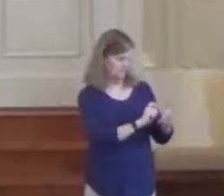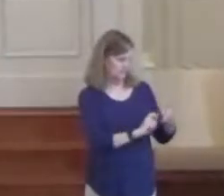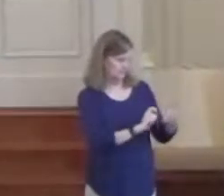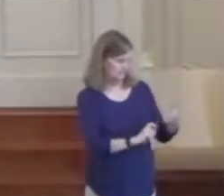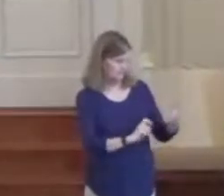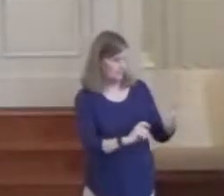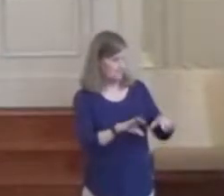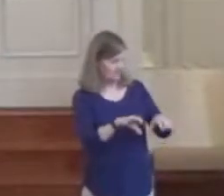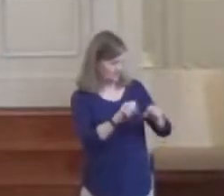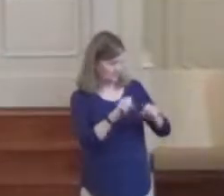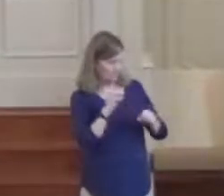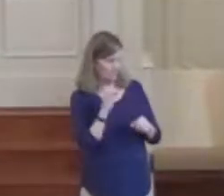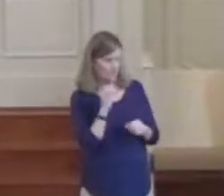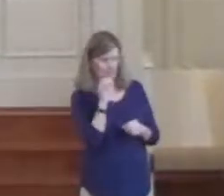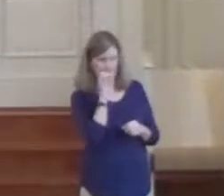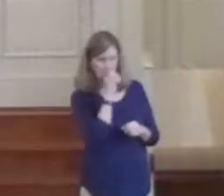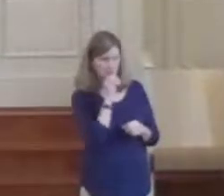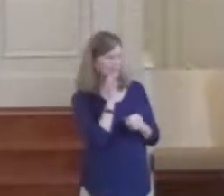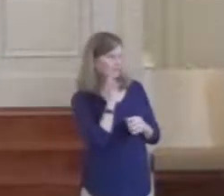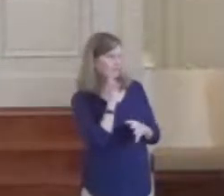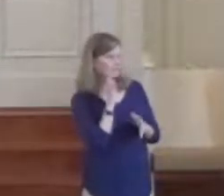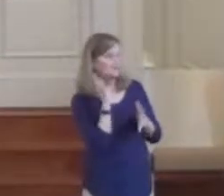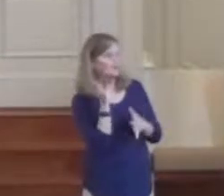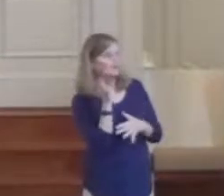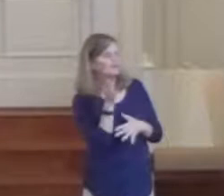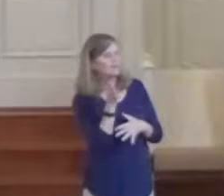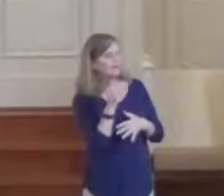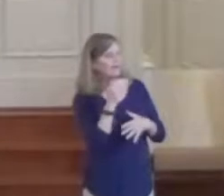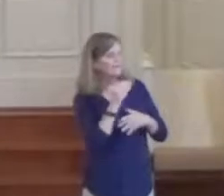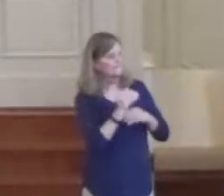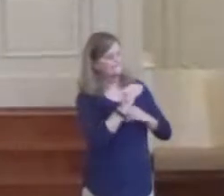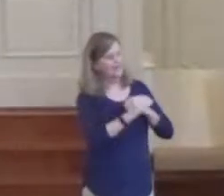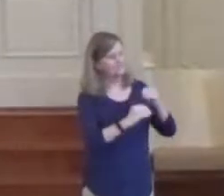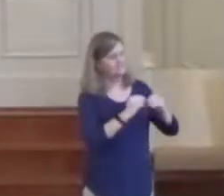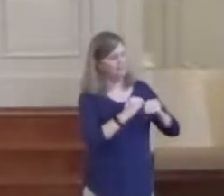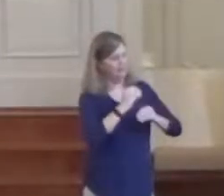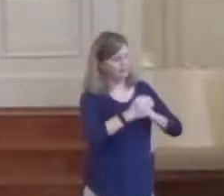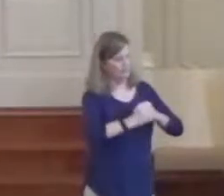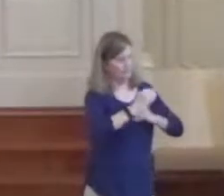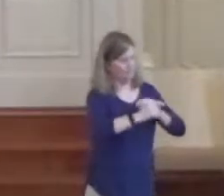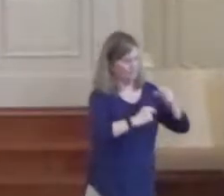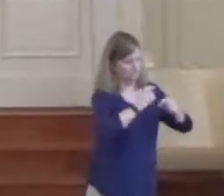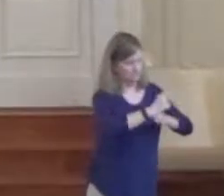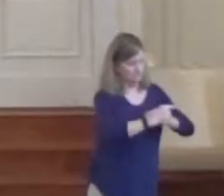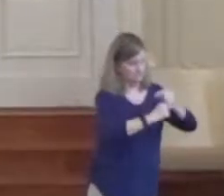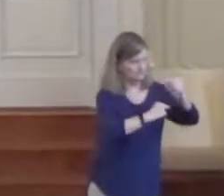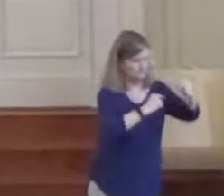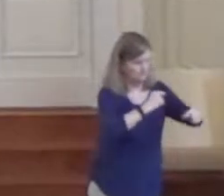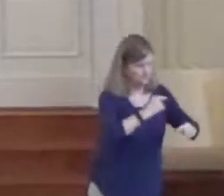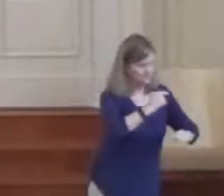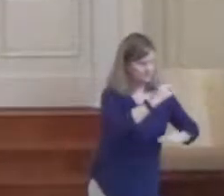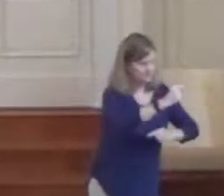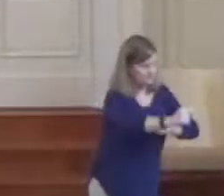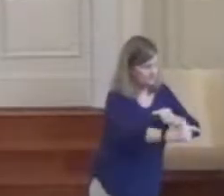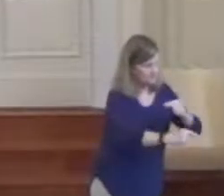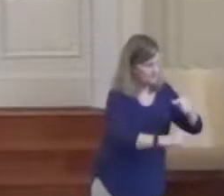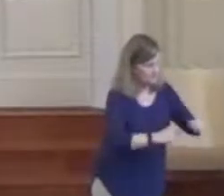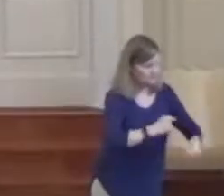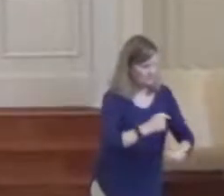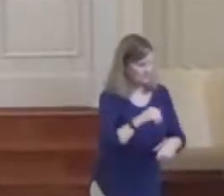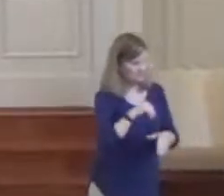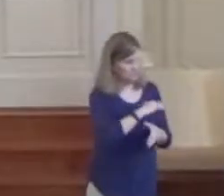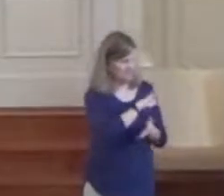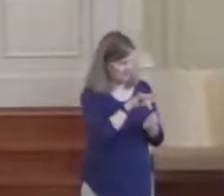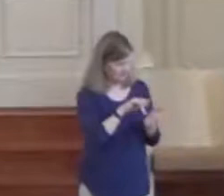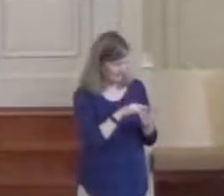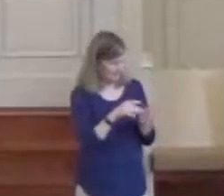these oral stories that were passed down generation after generation about the origin of the world and the institution of humanity in the